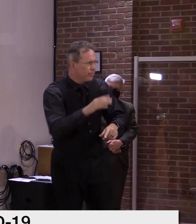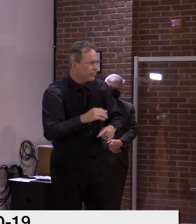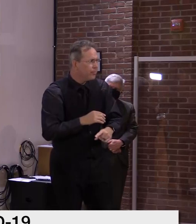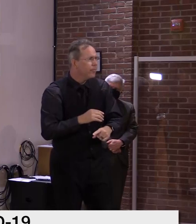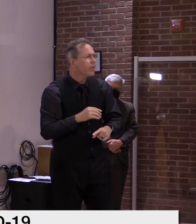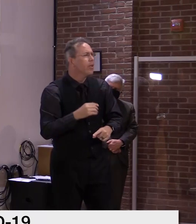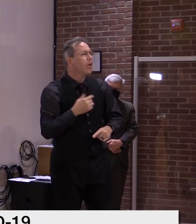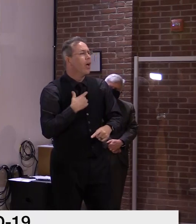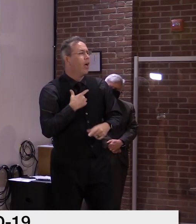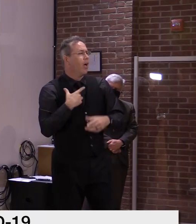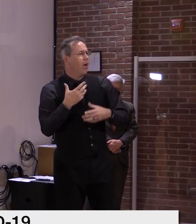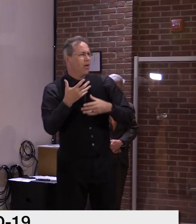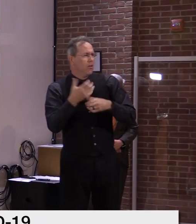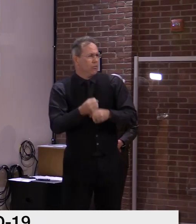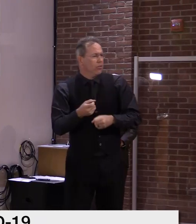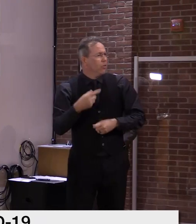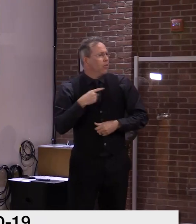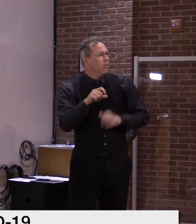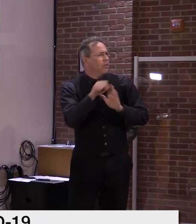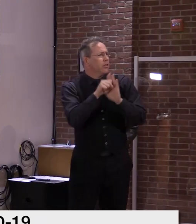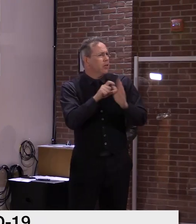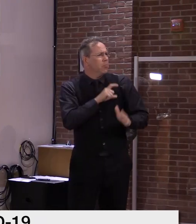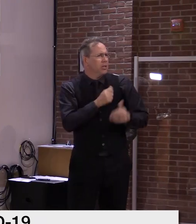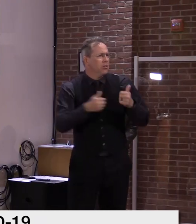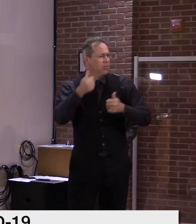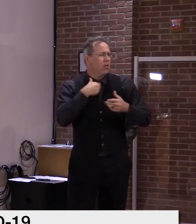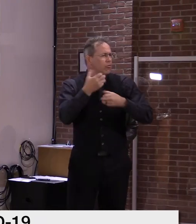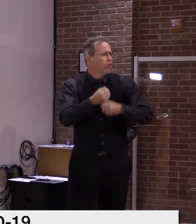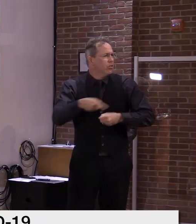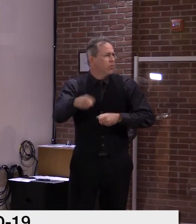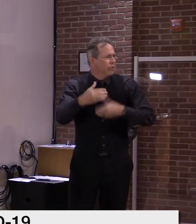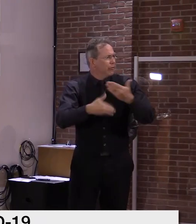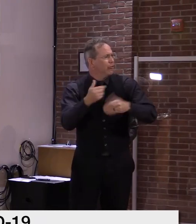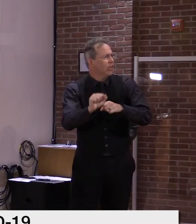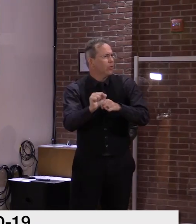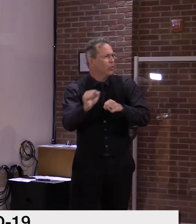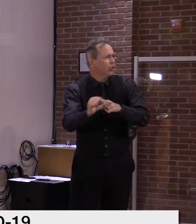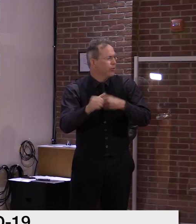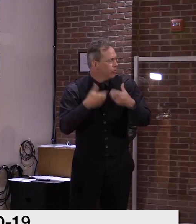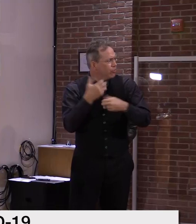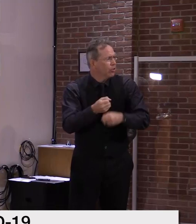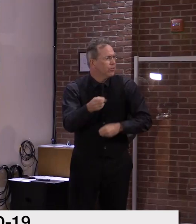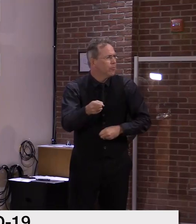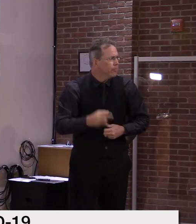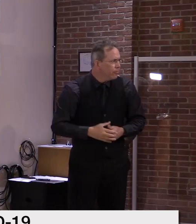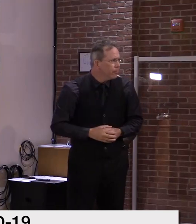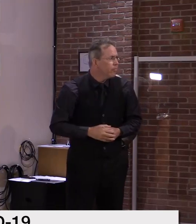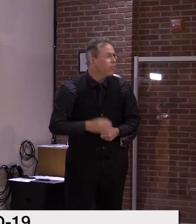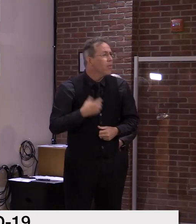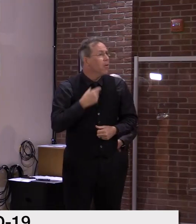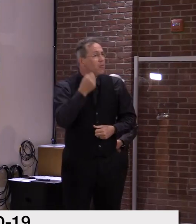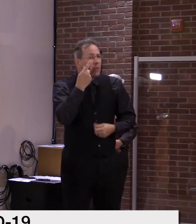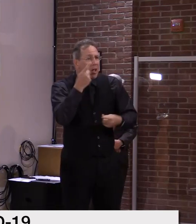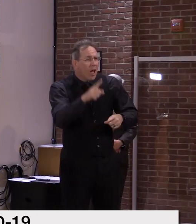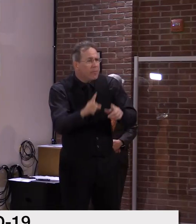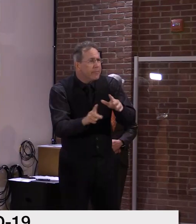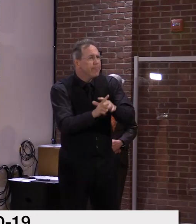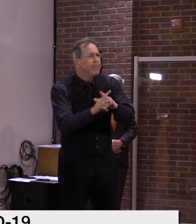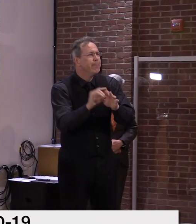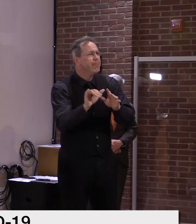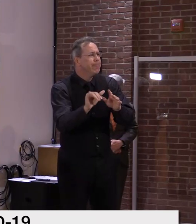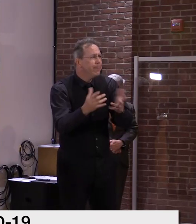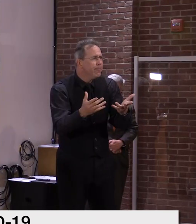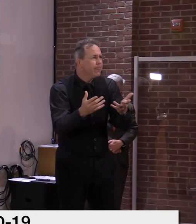I assume that does happen. If you have a situation that involves a number of troopers at